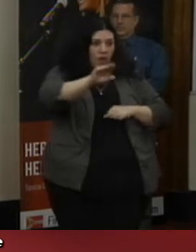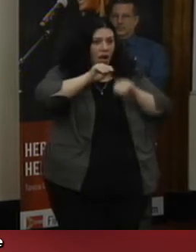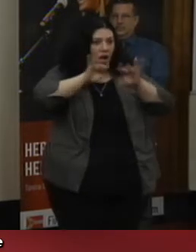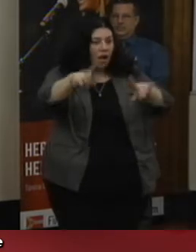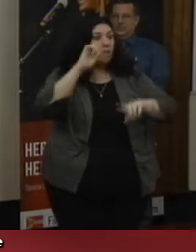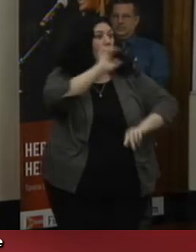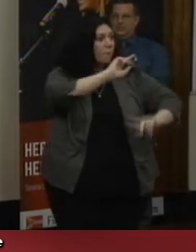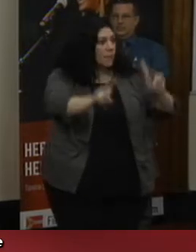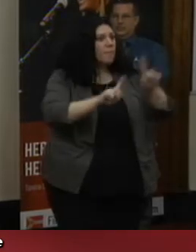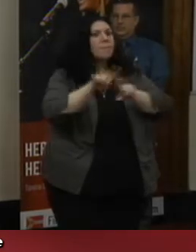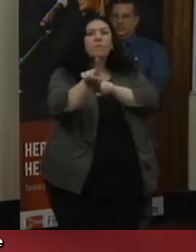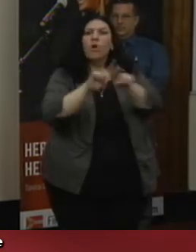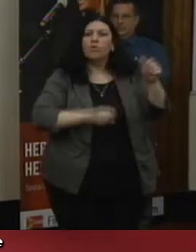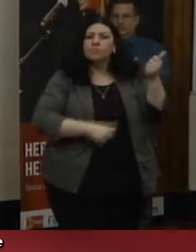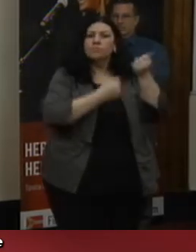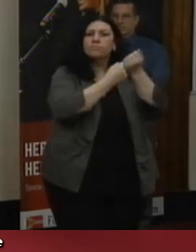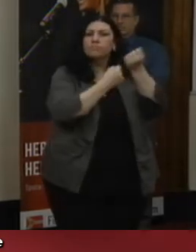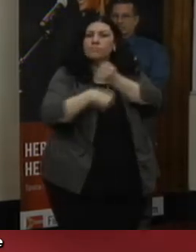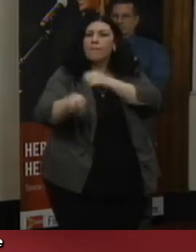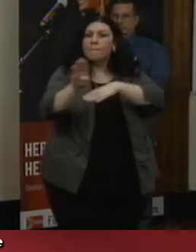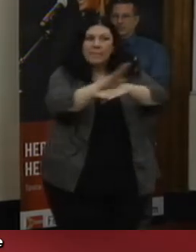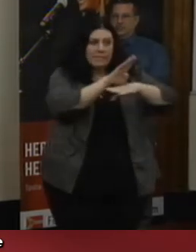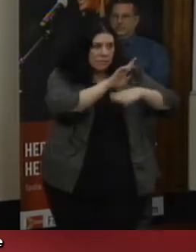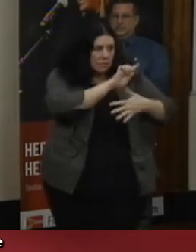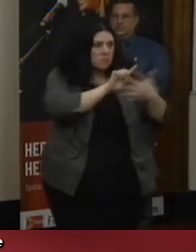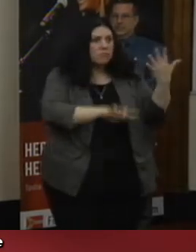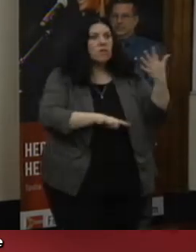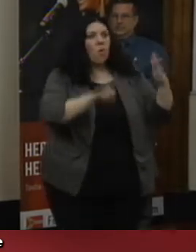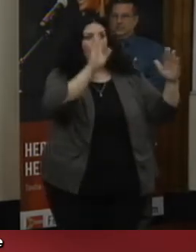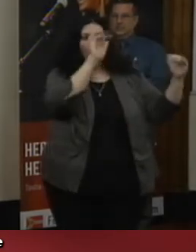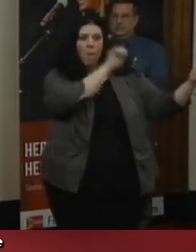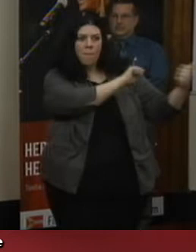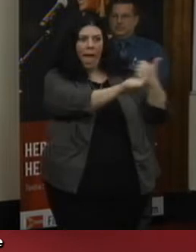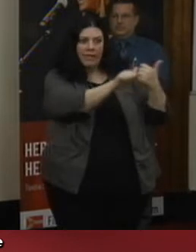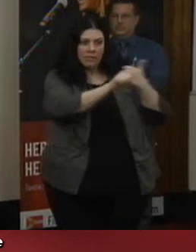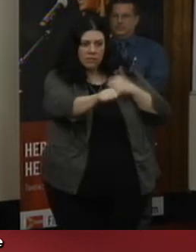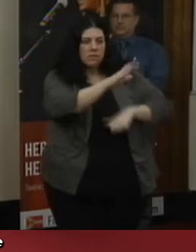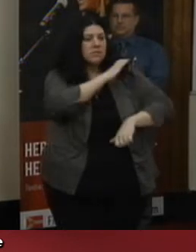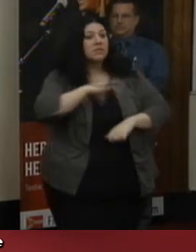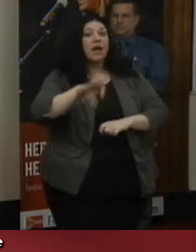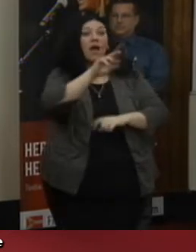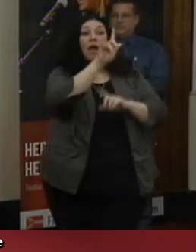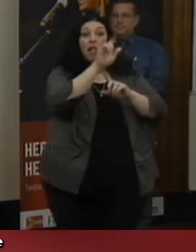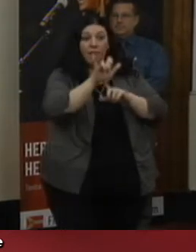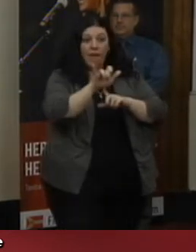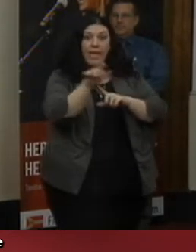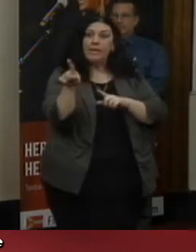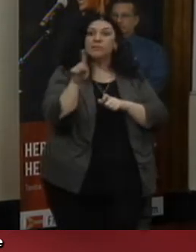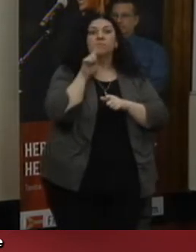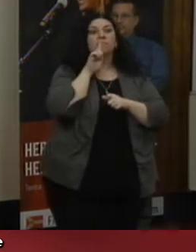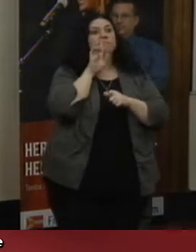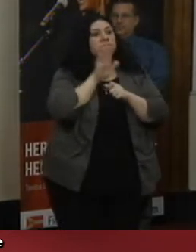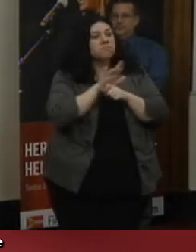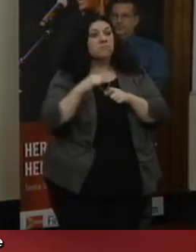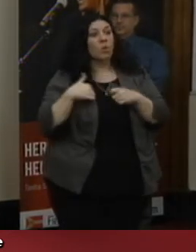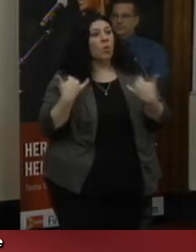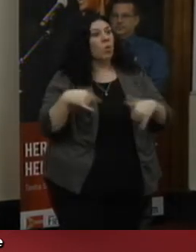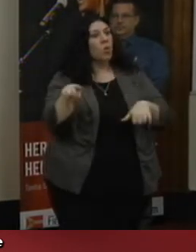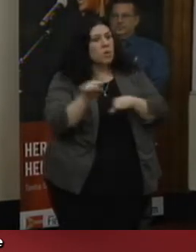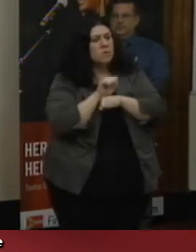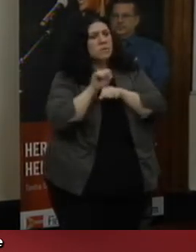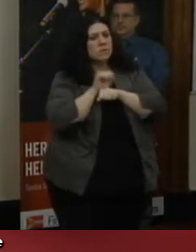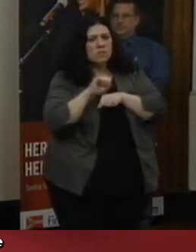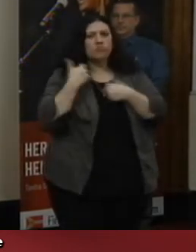aid to businesses. Hopefully that will pass soon. Congressman Clay assured me that he's working hard on